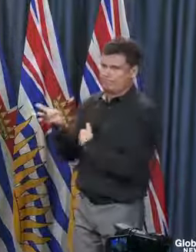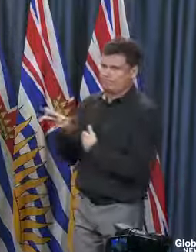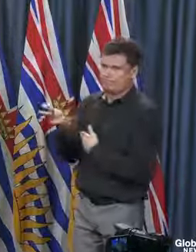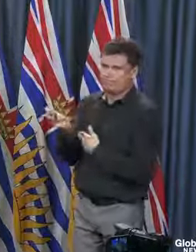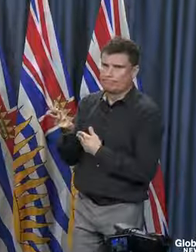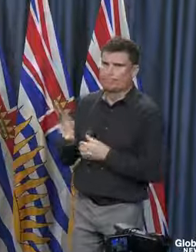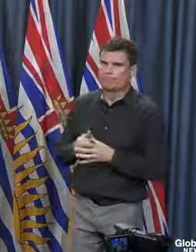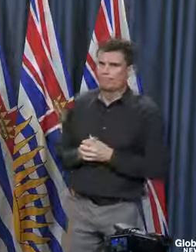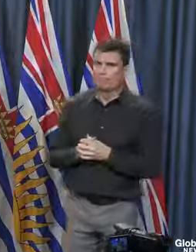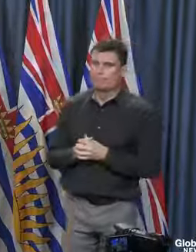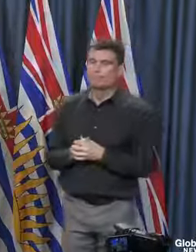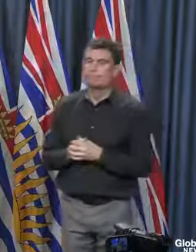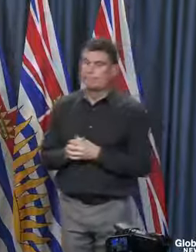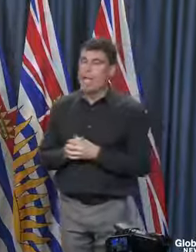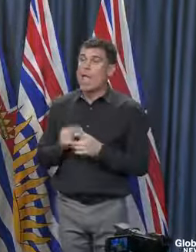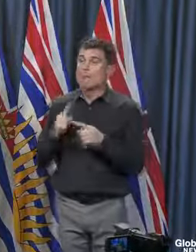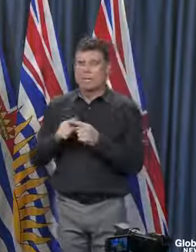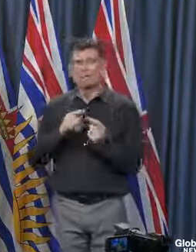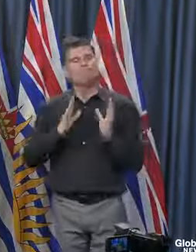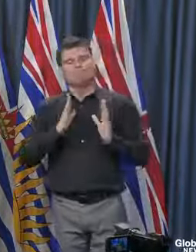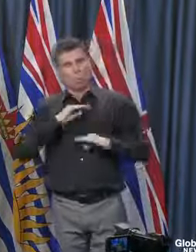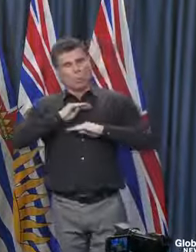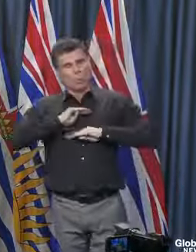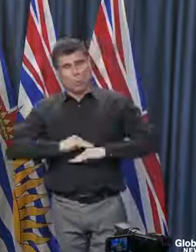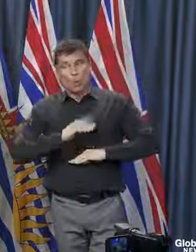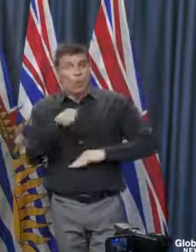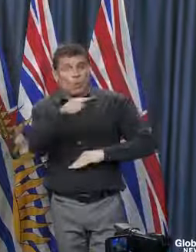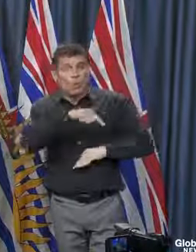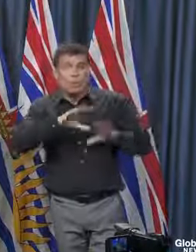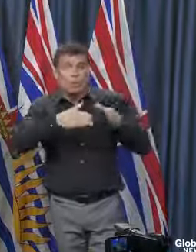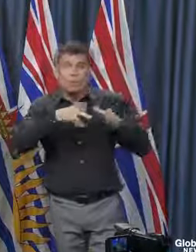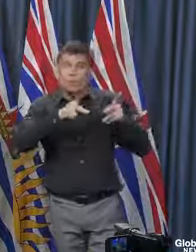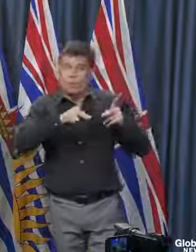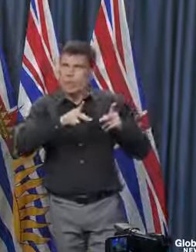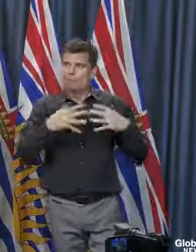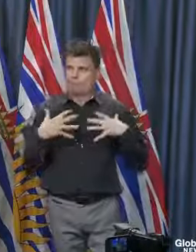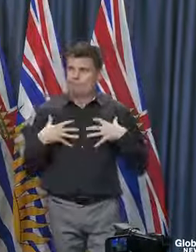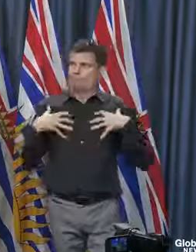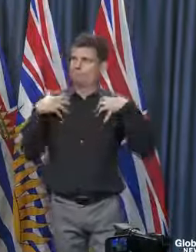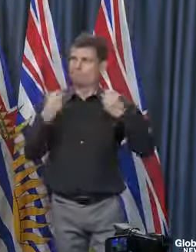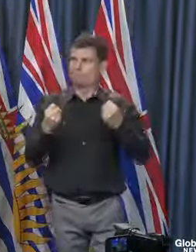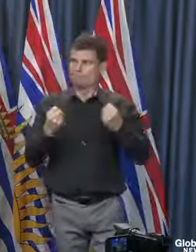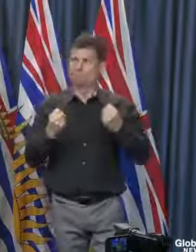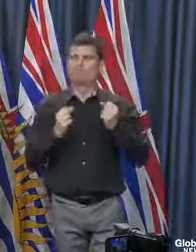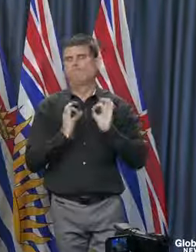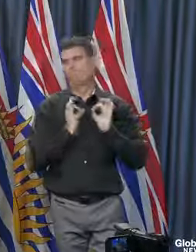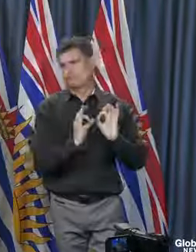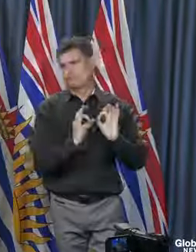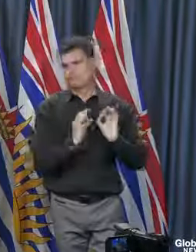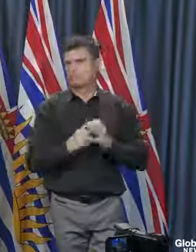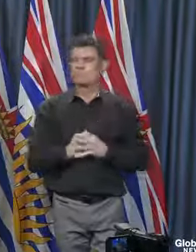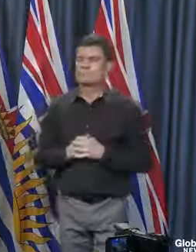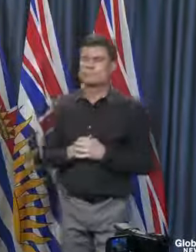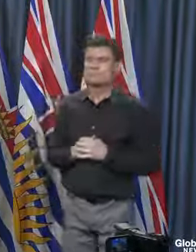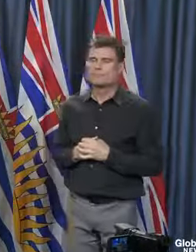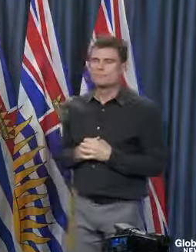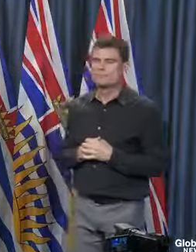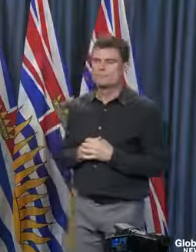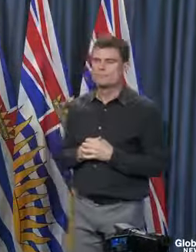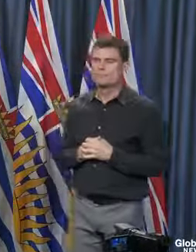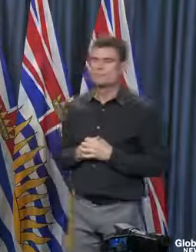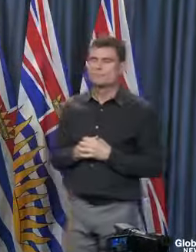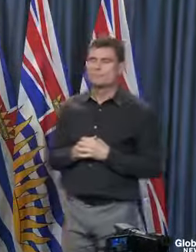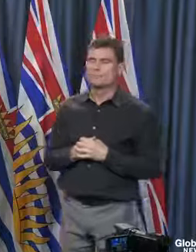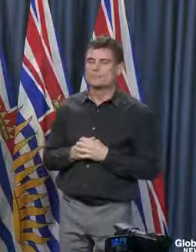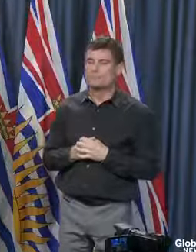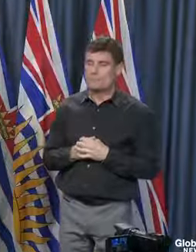the new cases include cases in the Fraser Health Authority, the Vancouver Coastal Health Authority, Island Health, and in Interior Health. I